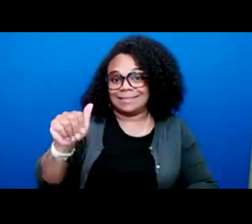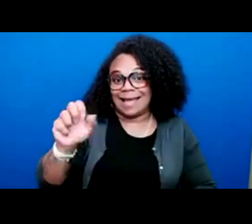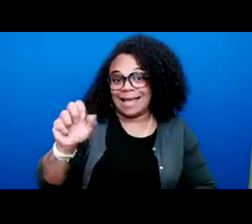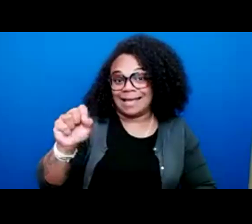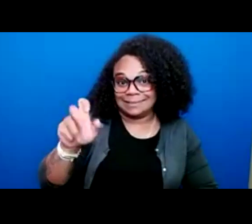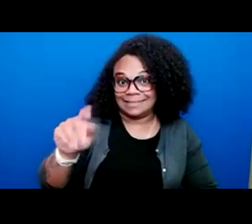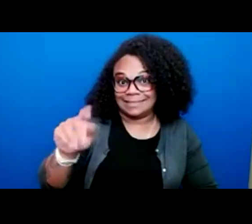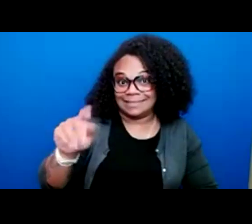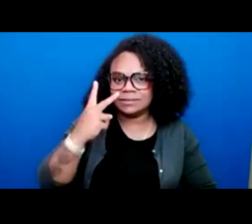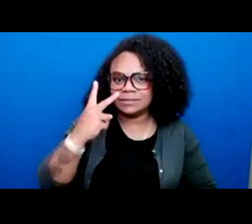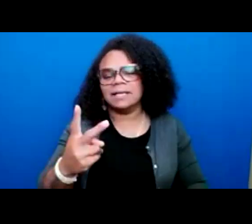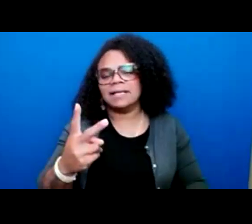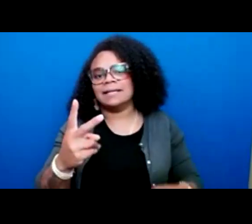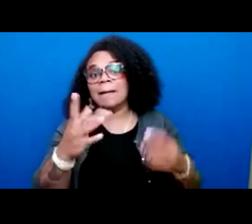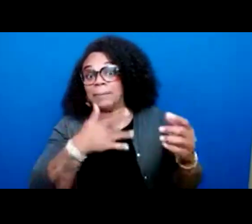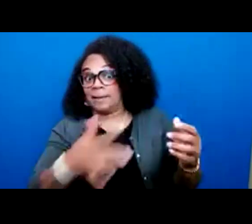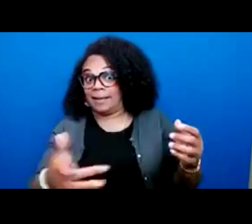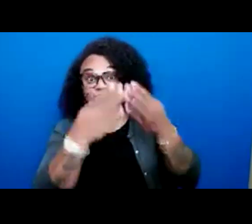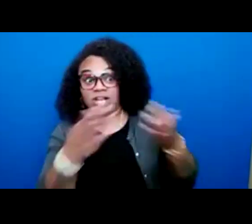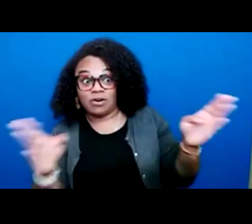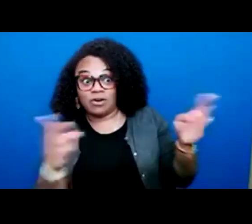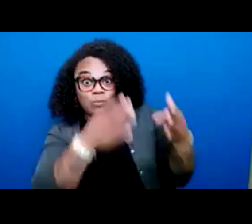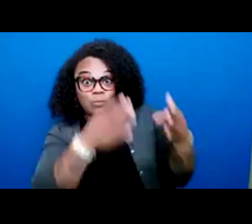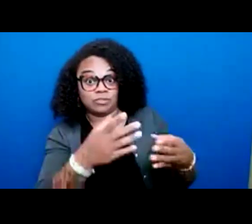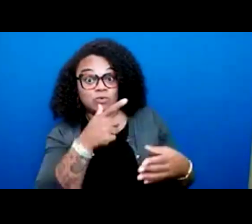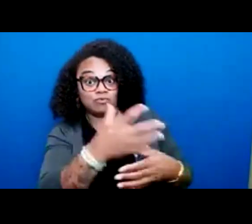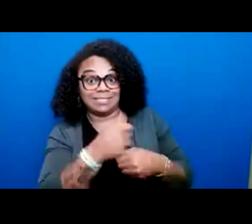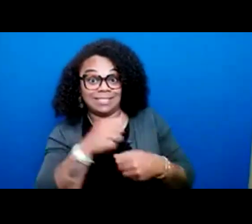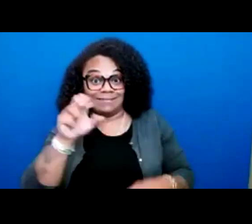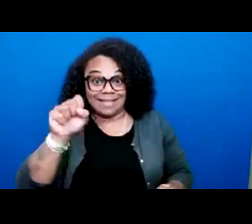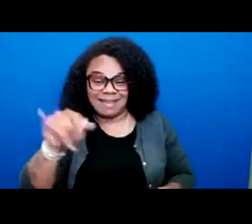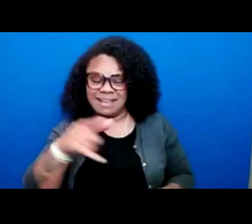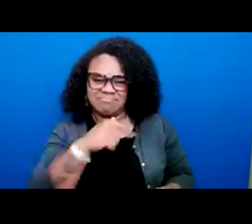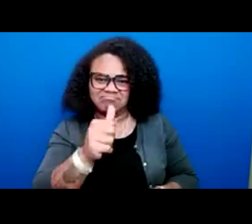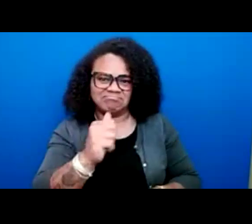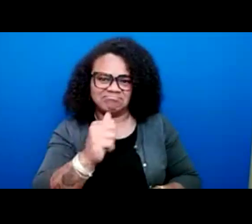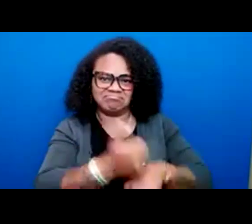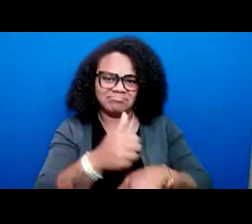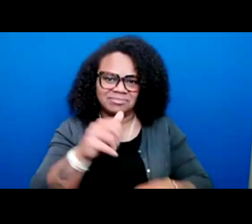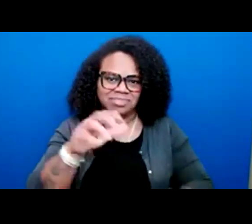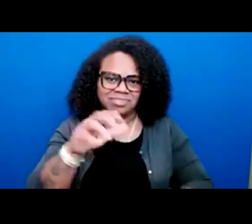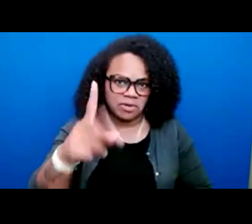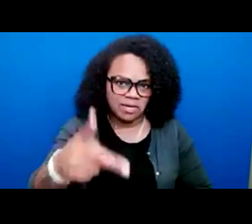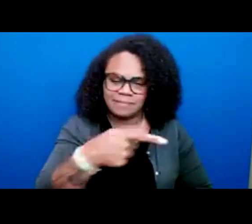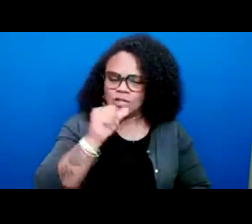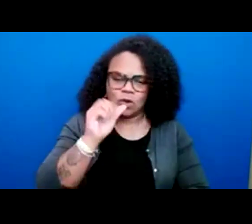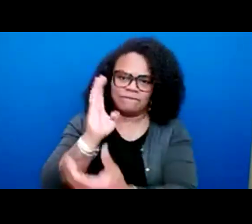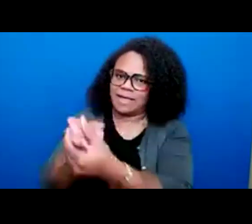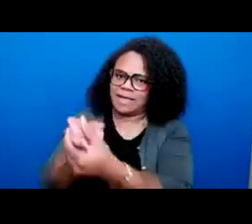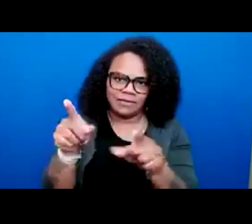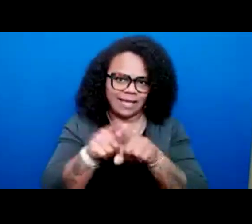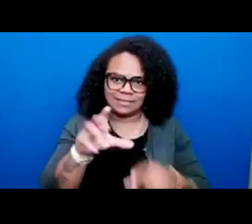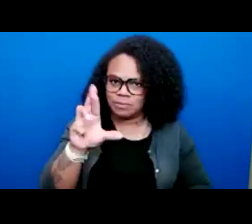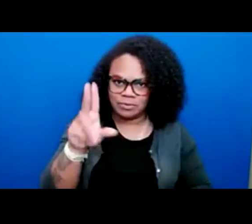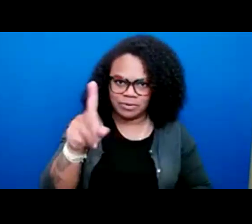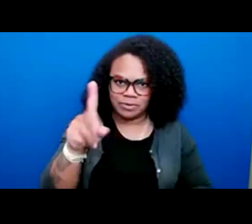generally a person receiving SSI isn't setting up a corporation or filing as a corporation. If they do that,